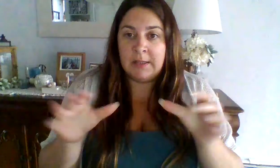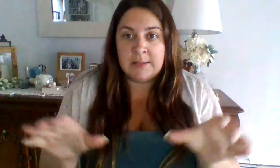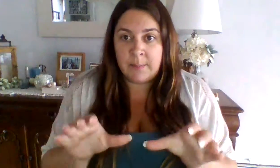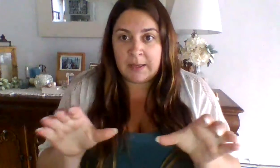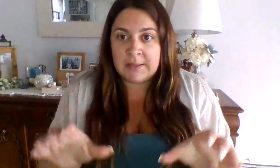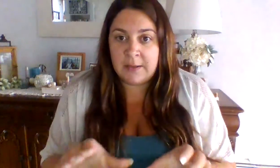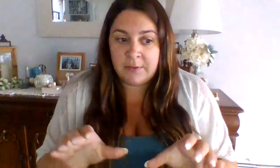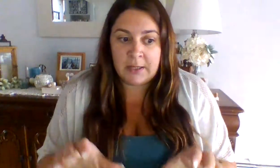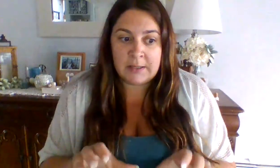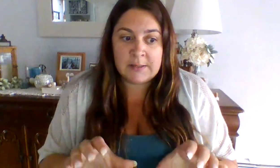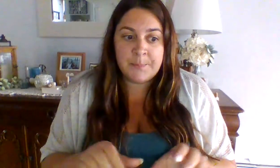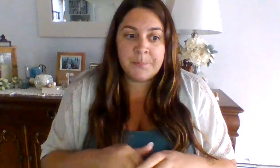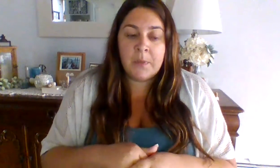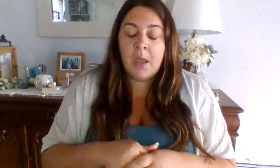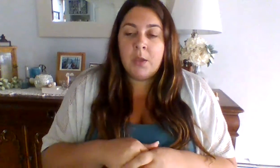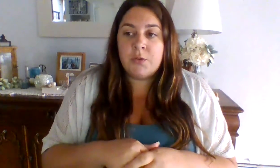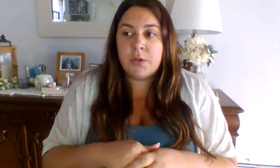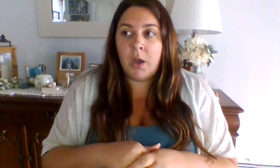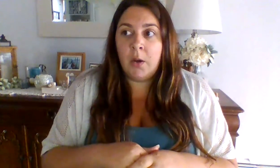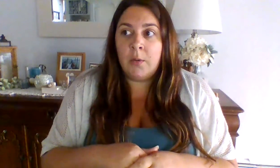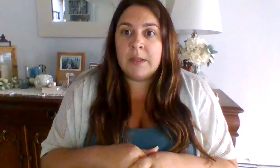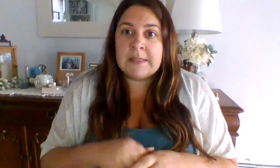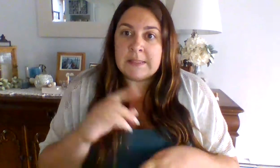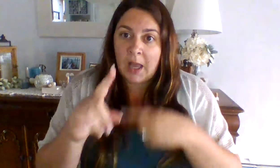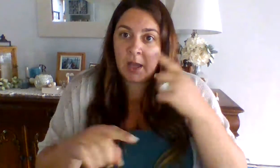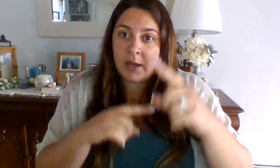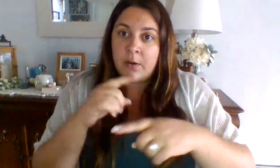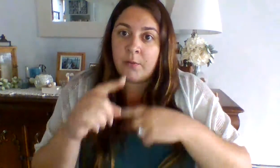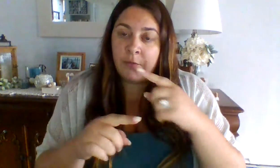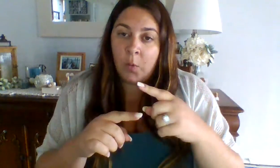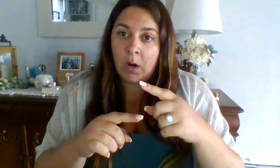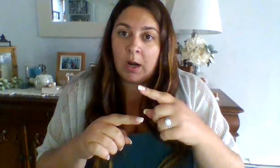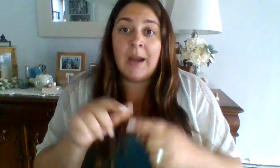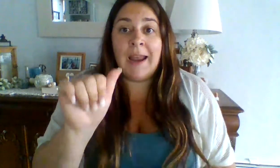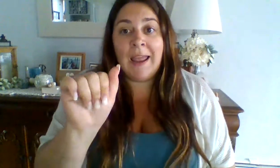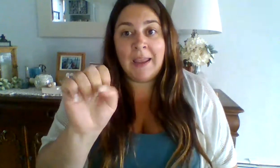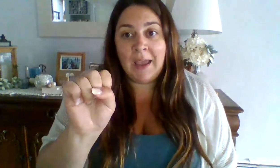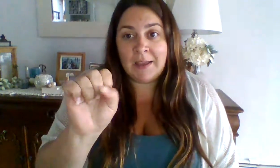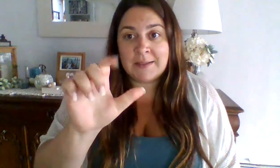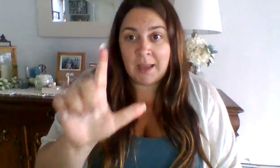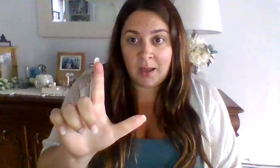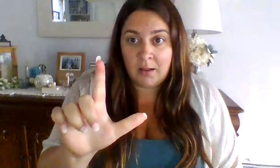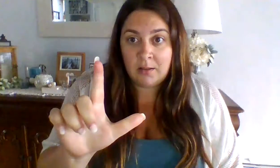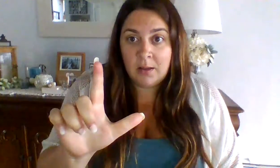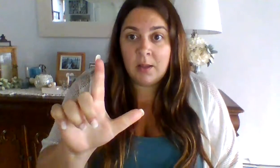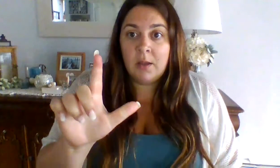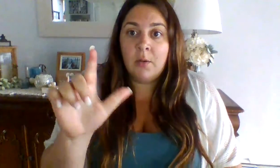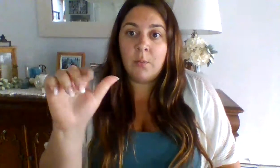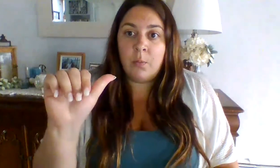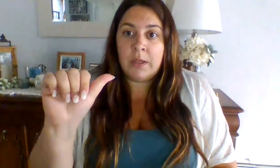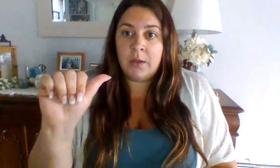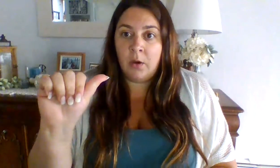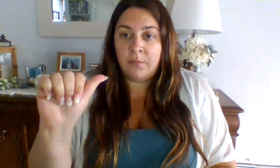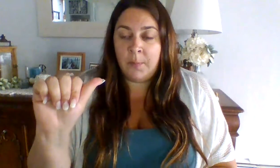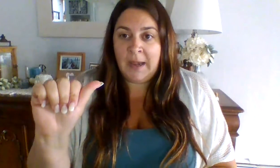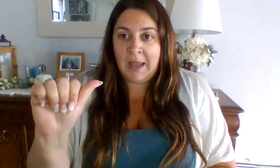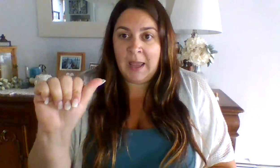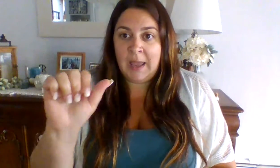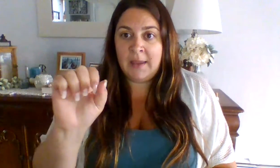some activities. So the sign for ASL, we go from an A